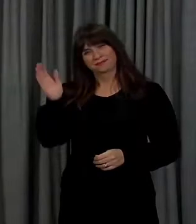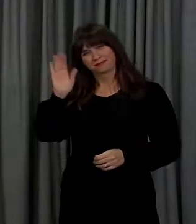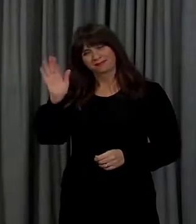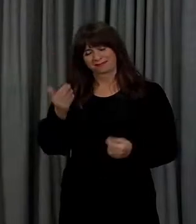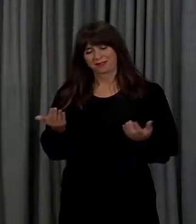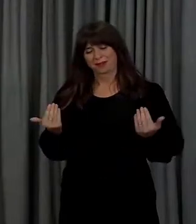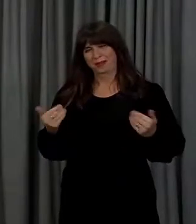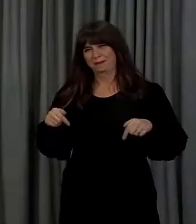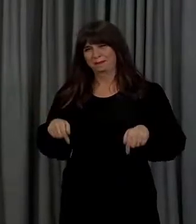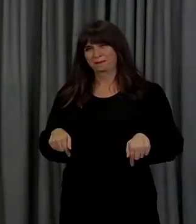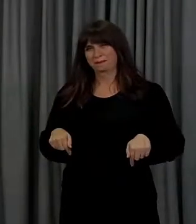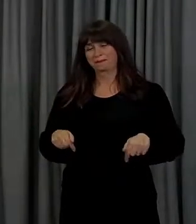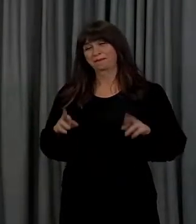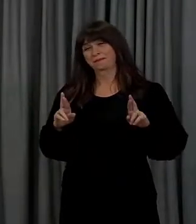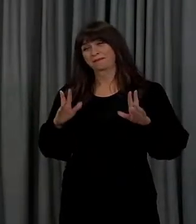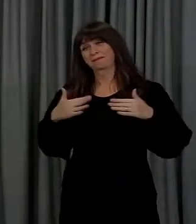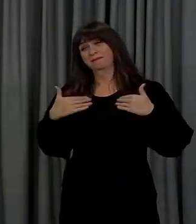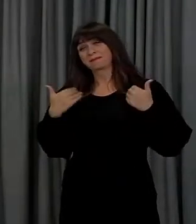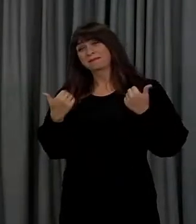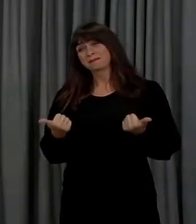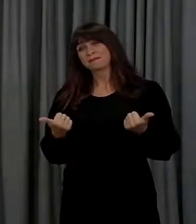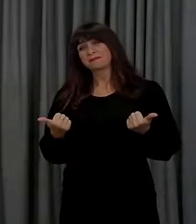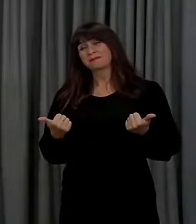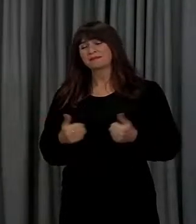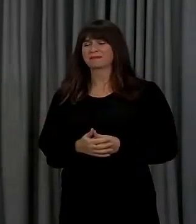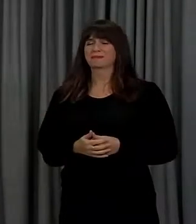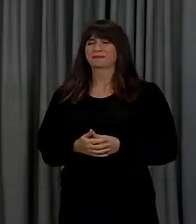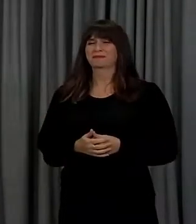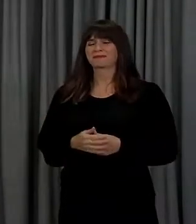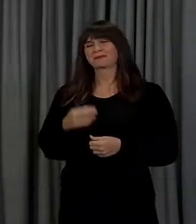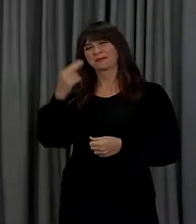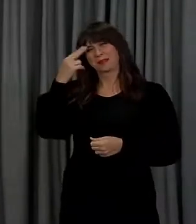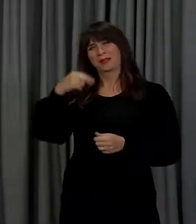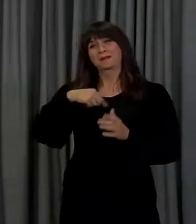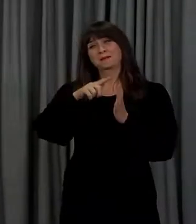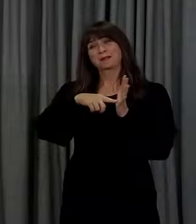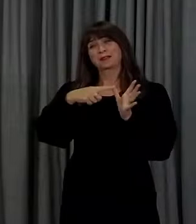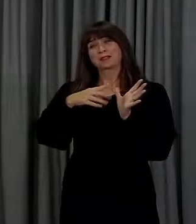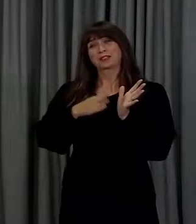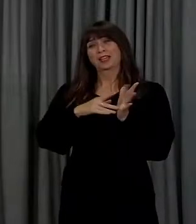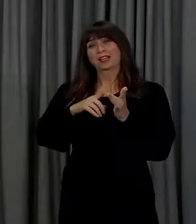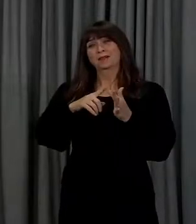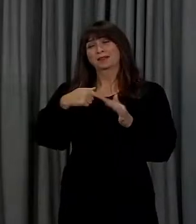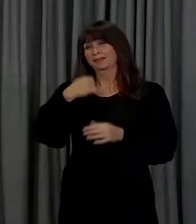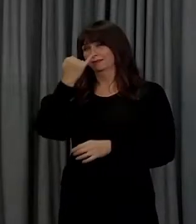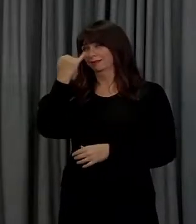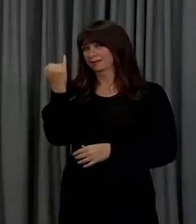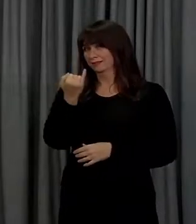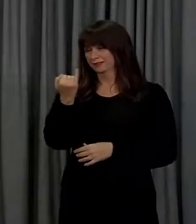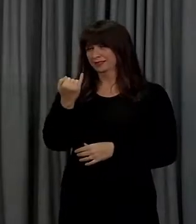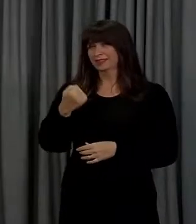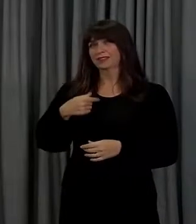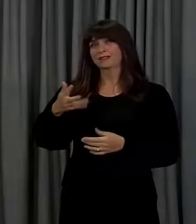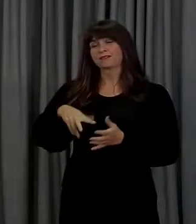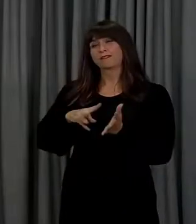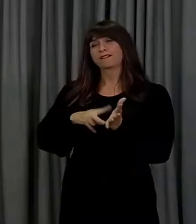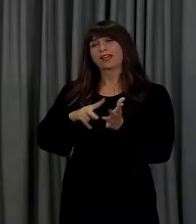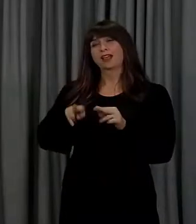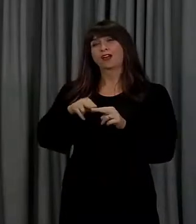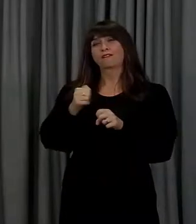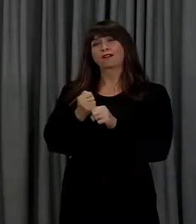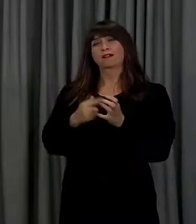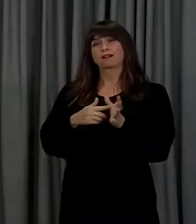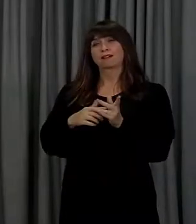Hello and welcome. Shemai Acruso. My name is Jamie. I am 16 years old and from the Vale of